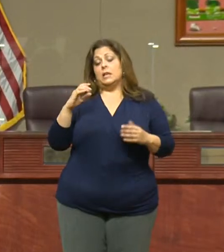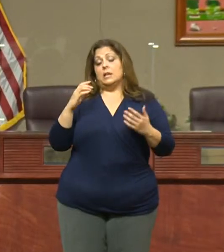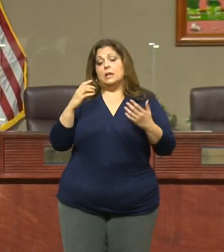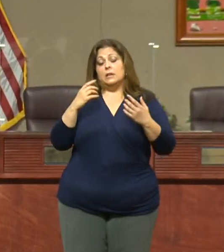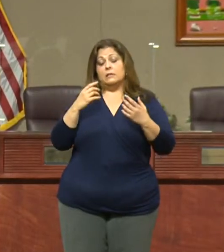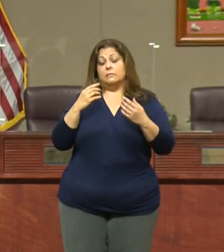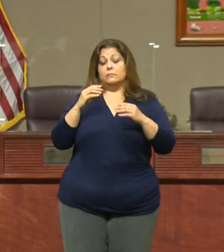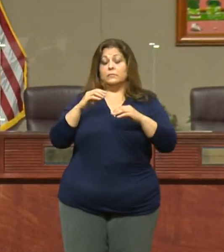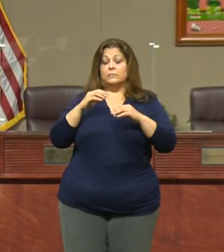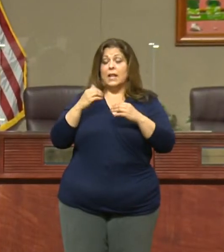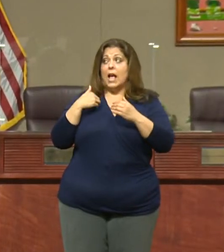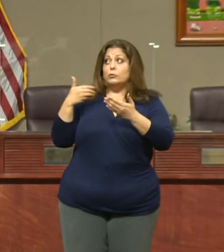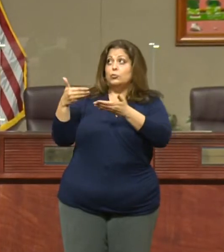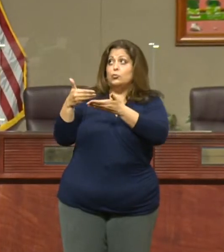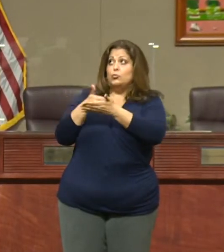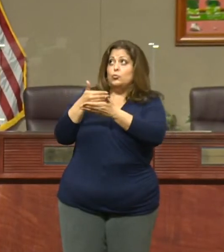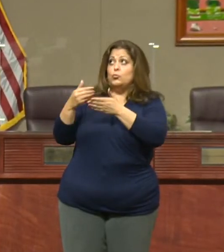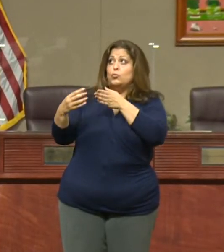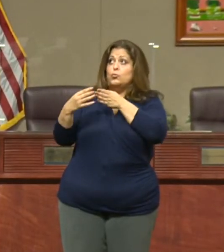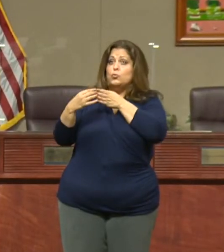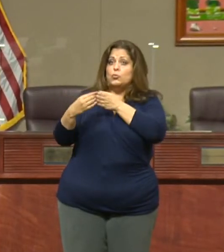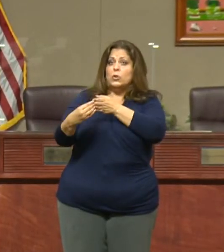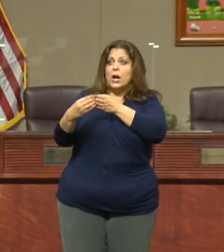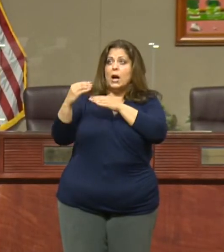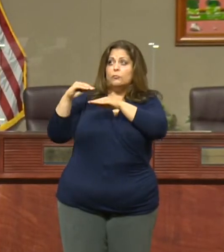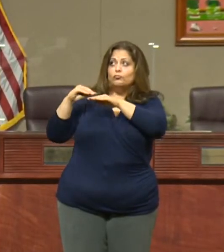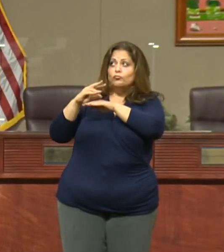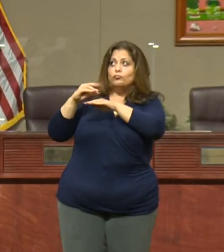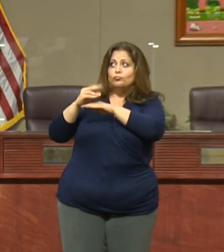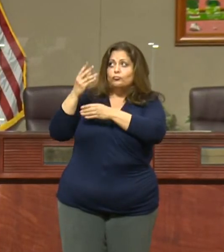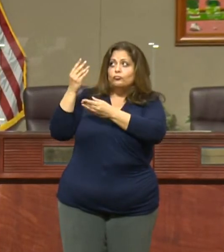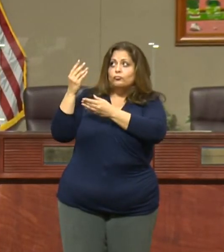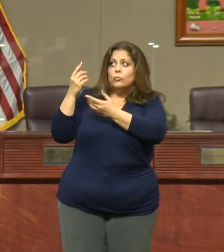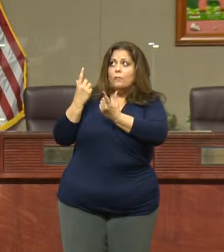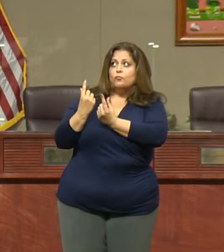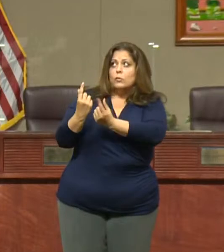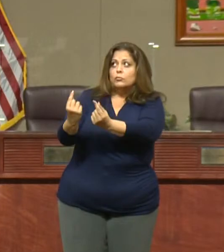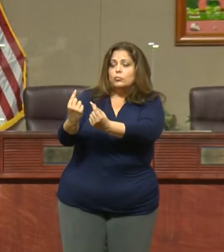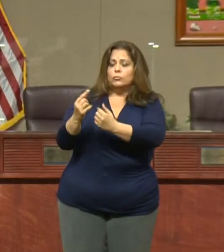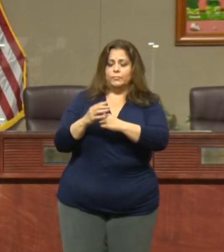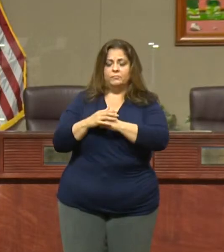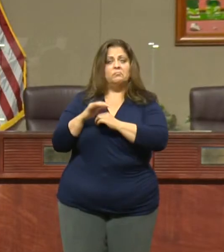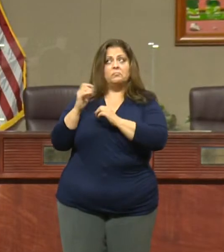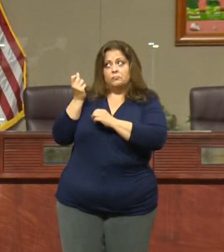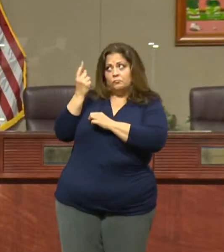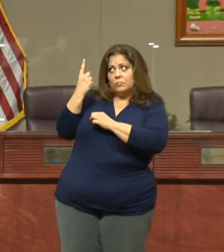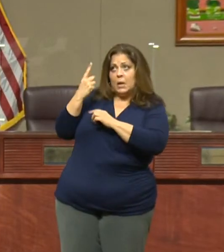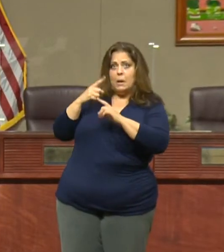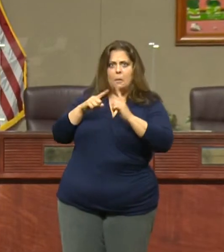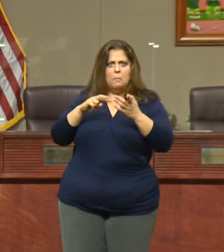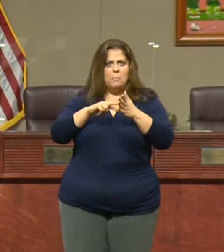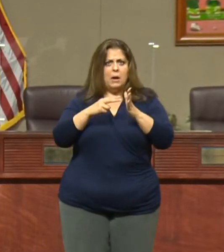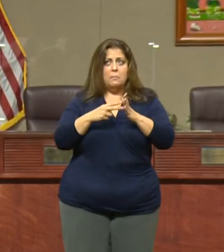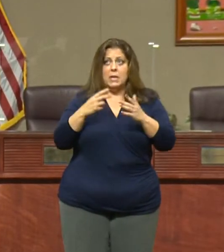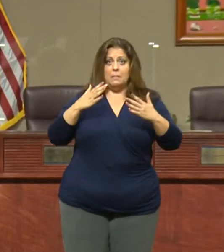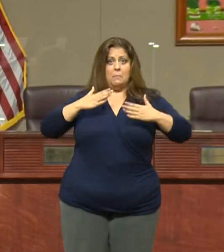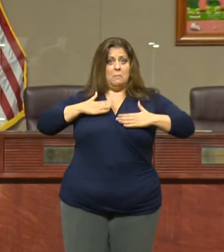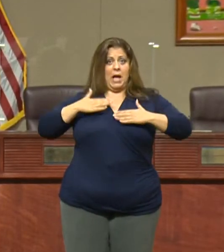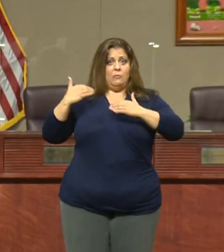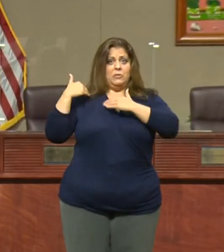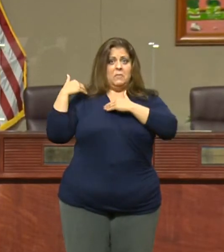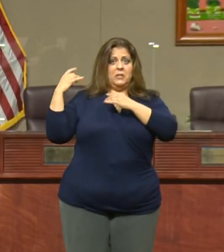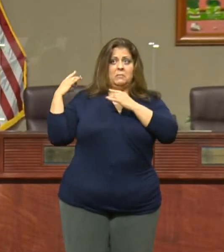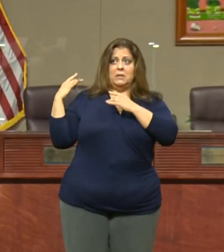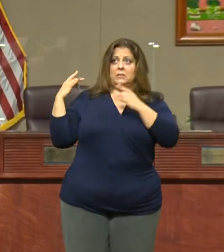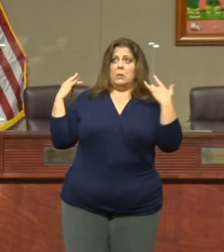new guidelines, but it doesn't mean that we individually could not take responsibility, because that's what is happening now. We